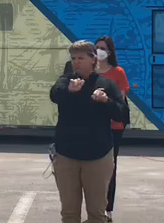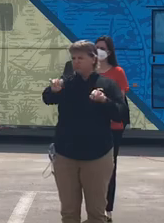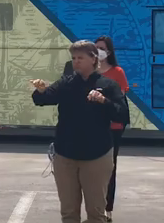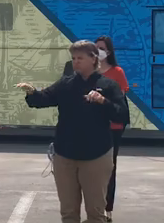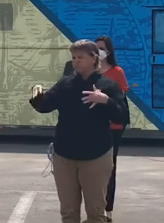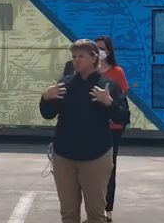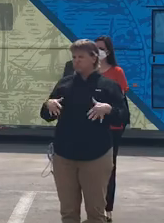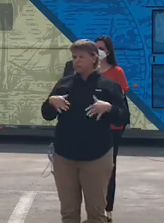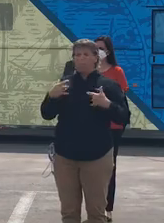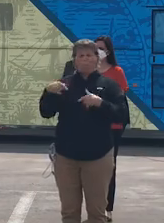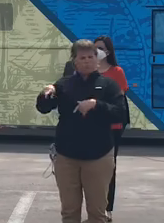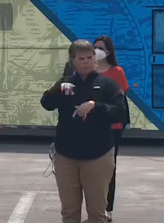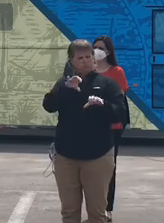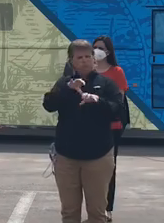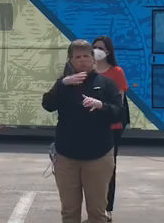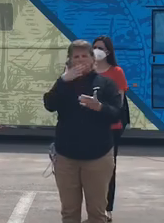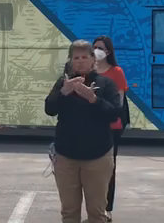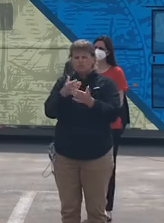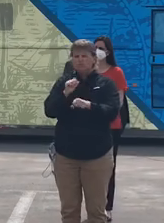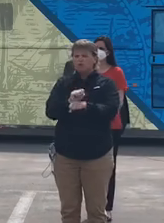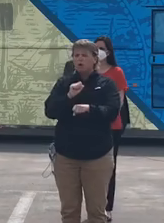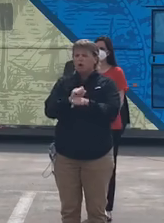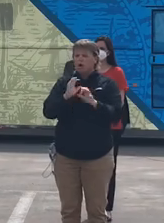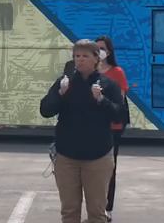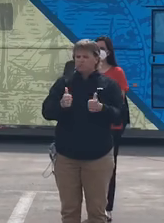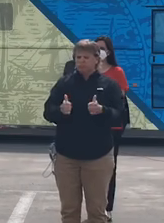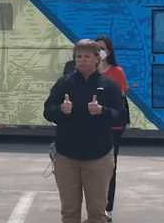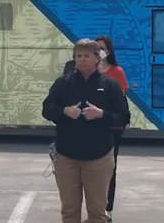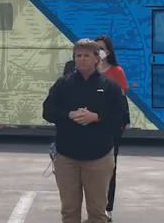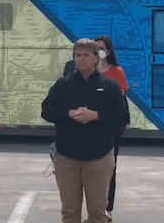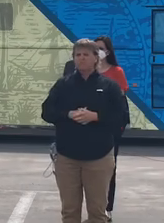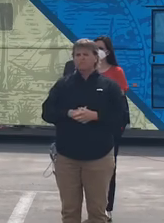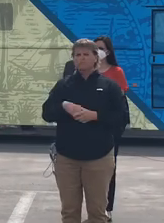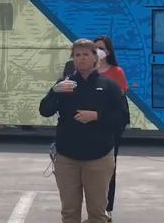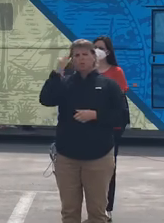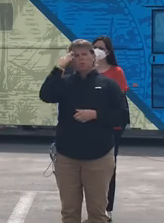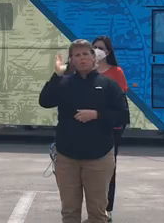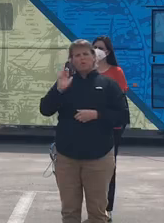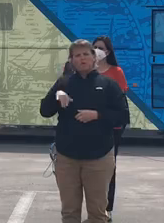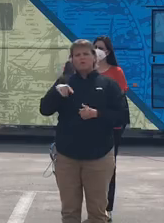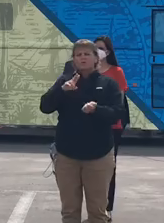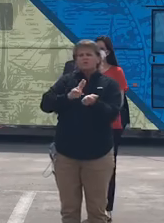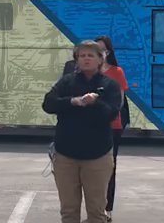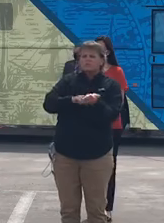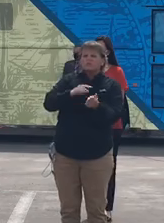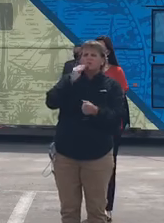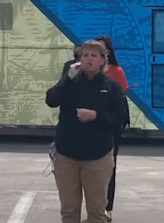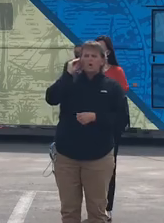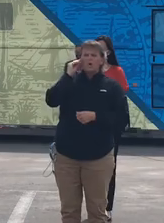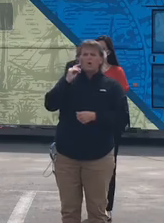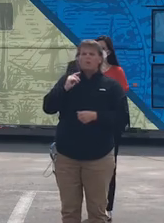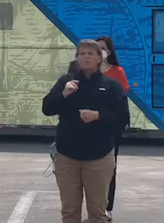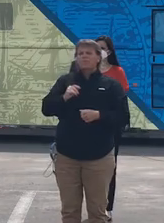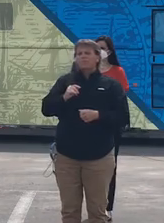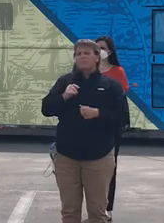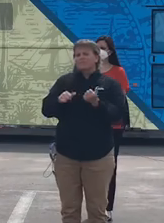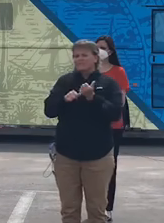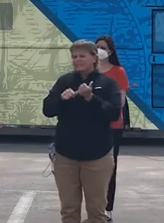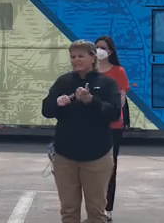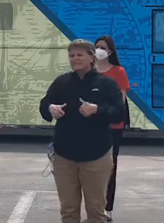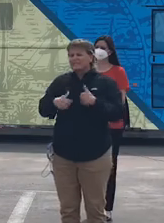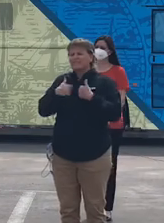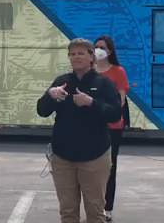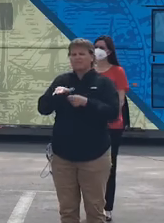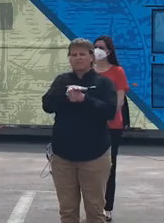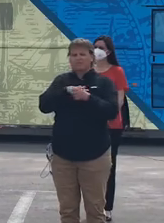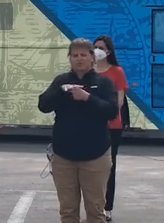on acted understanding the long-term care facilities were the most vulnerable parts of our communities. And so